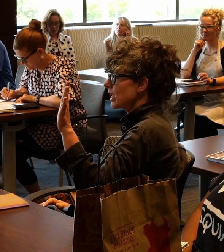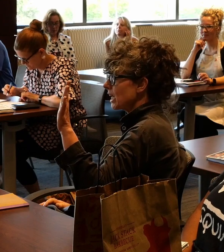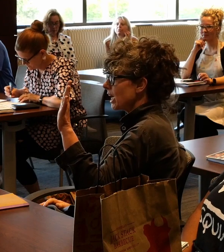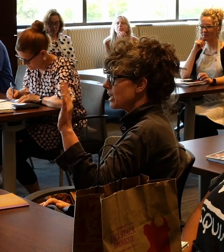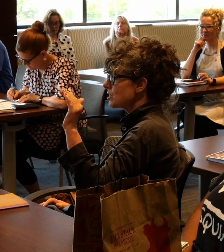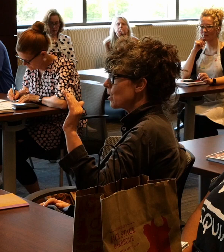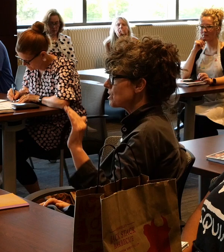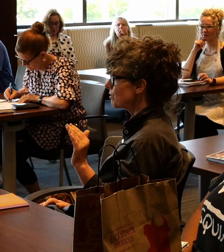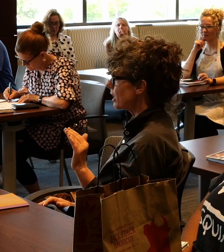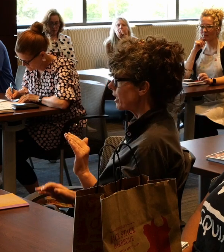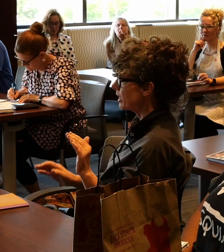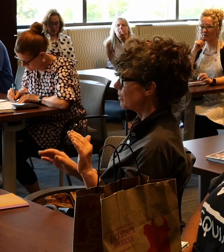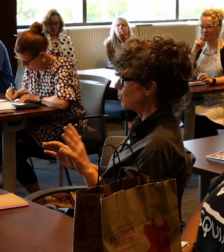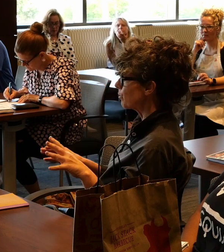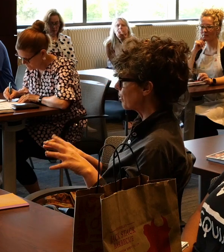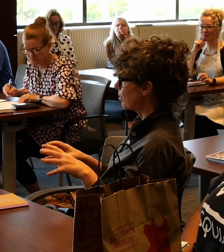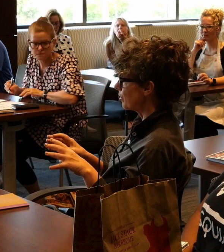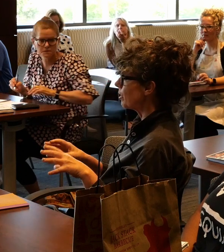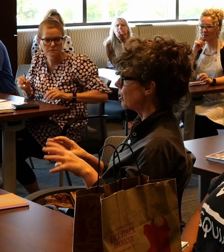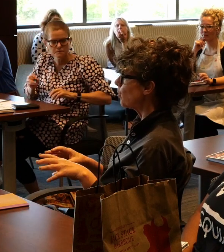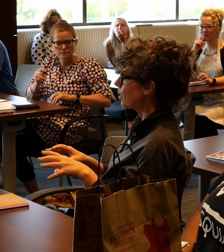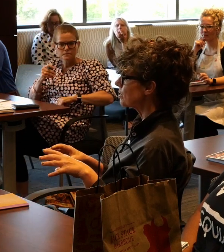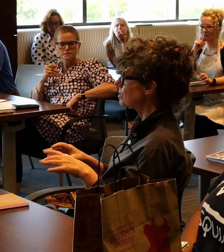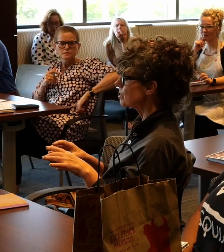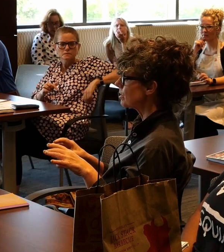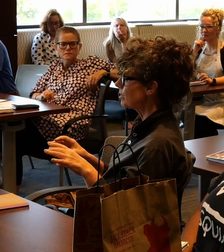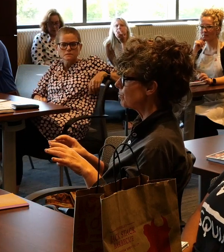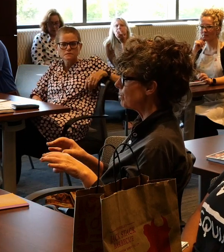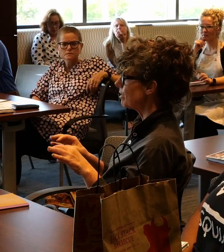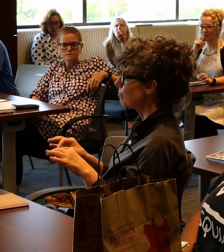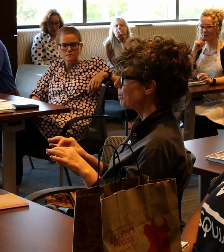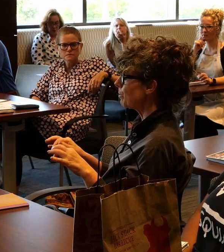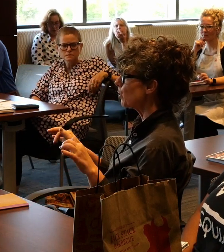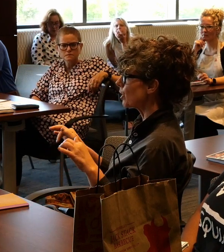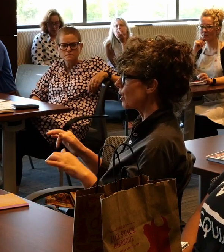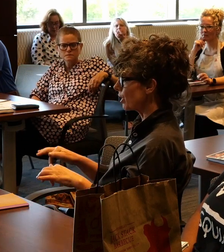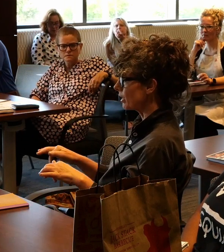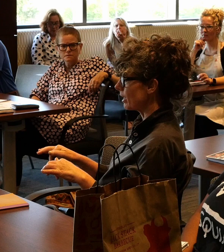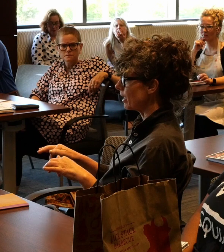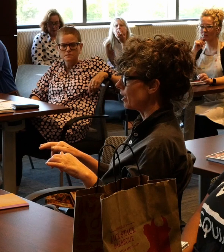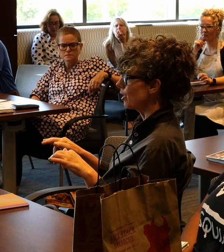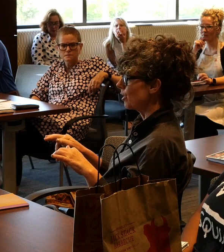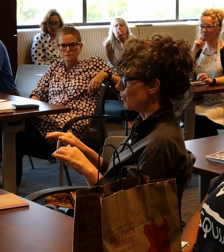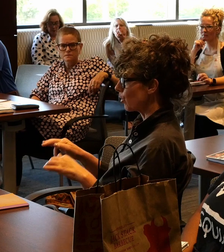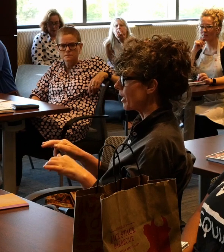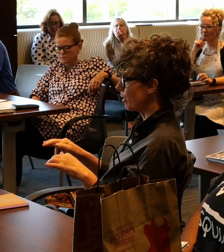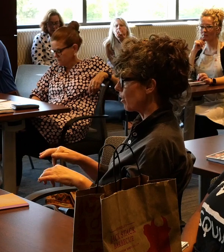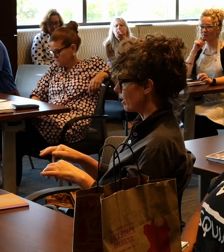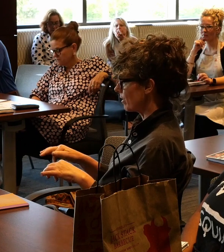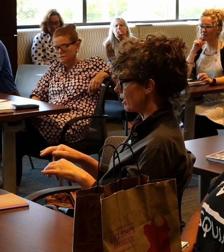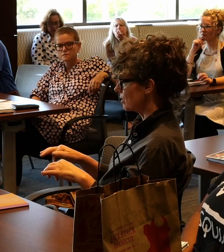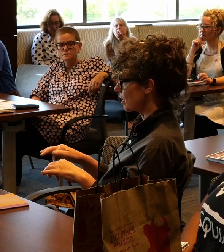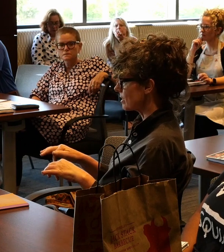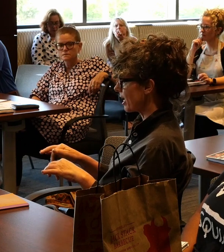Well, and can I ask a question for clarity? Mm-hmm. Will the awards be for people who are currently working